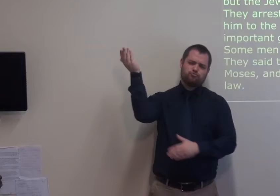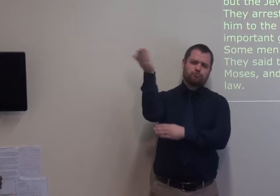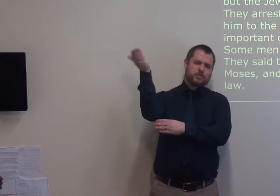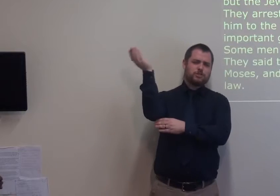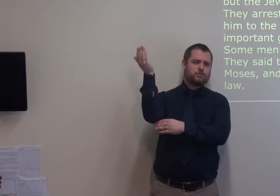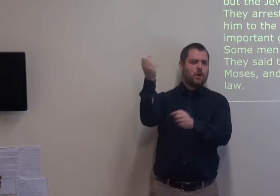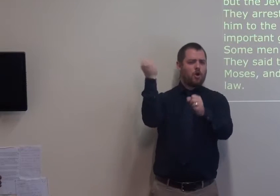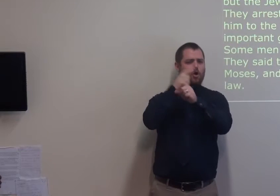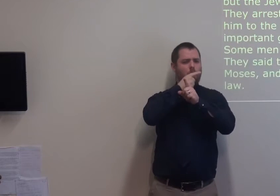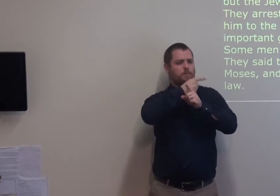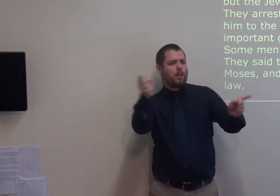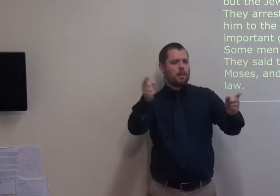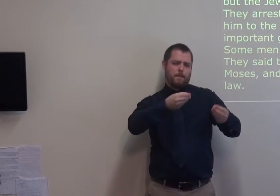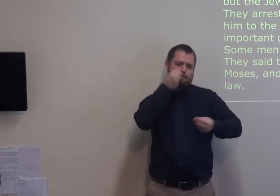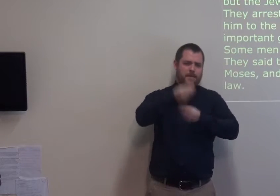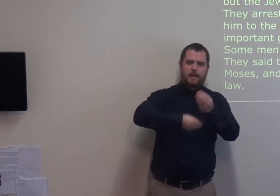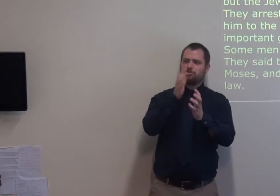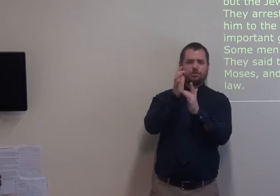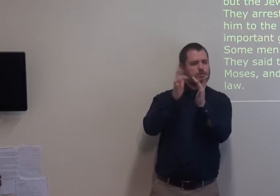but the Jewish people hated him.